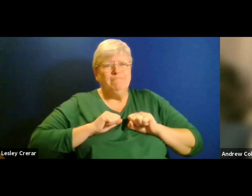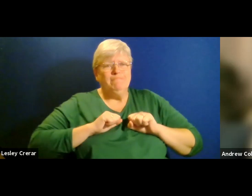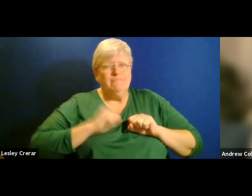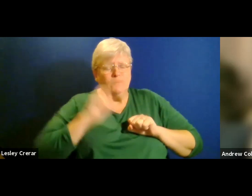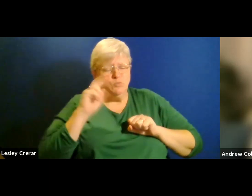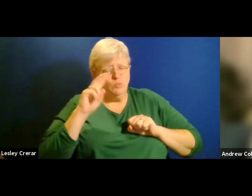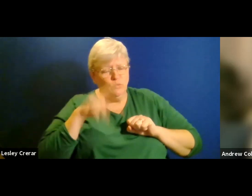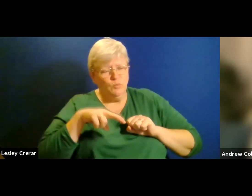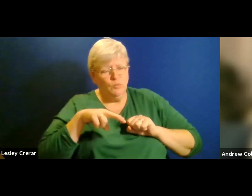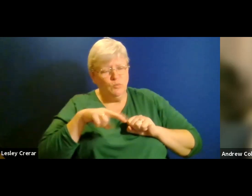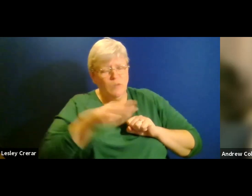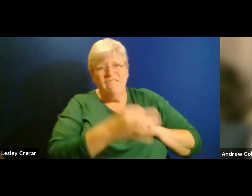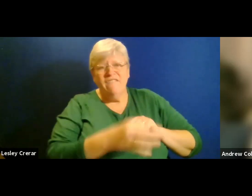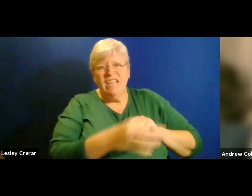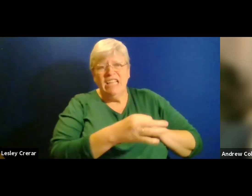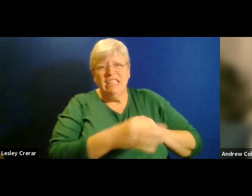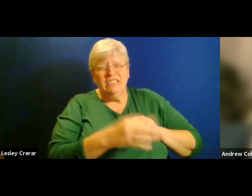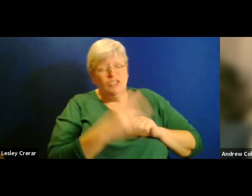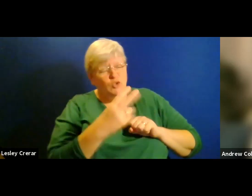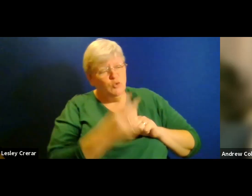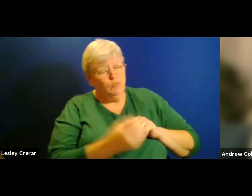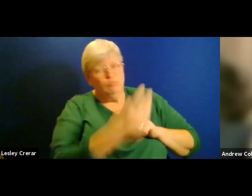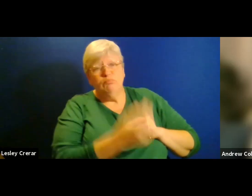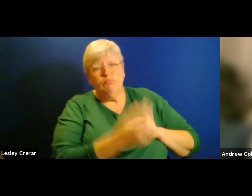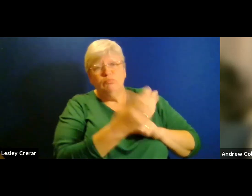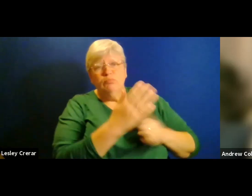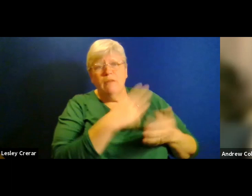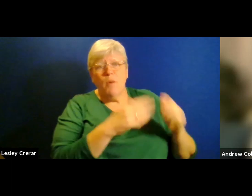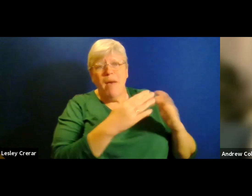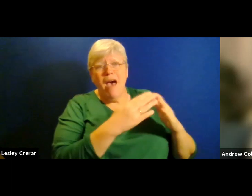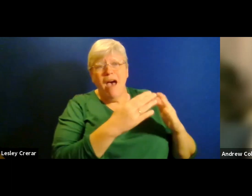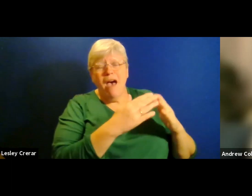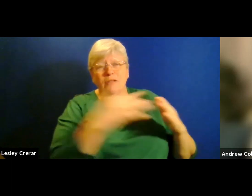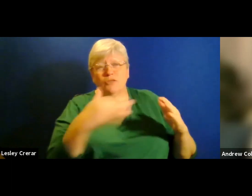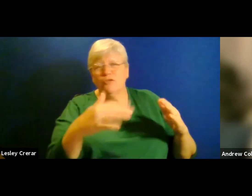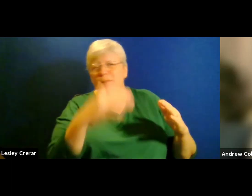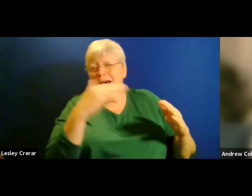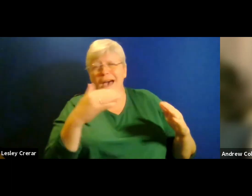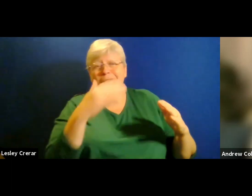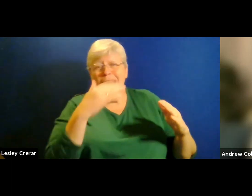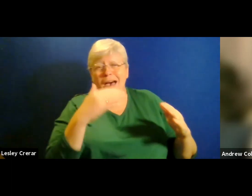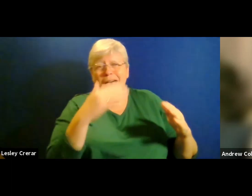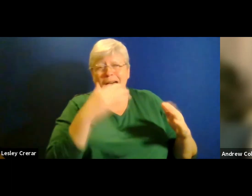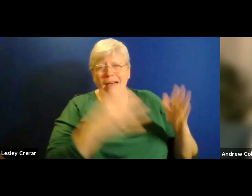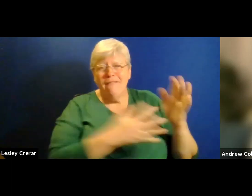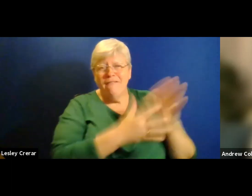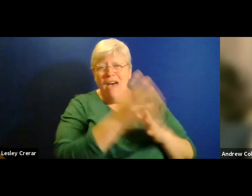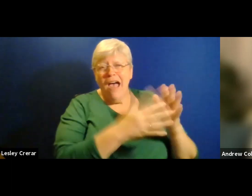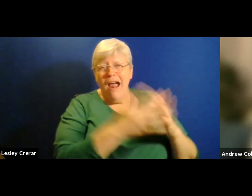the village, seeing the languid plumes of smoke from the chimneys. She could smell the peat that was so redolent of this time of